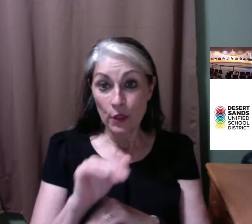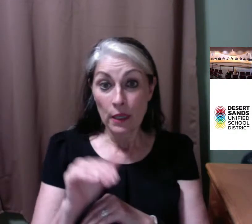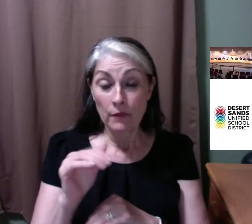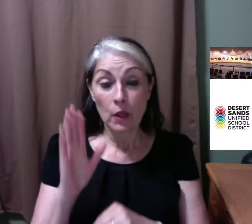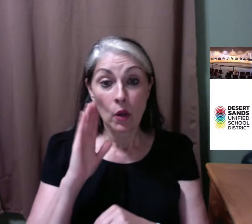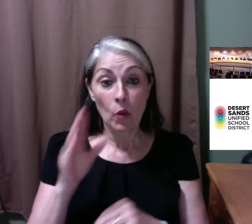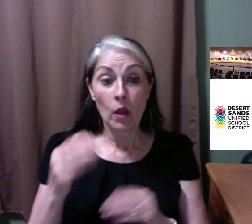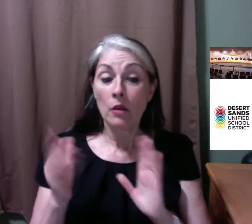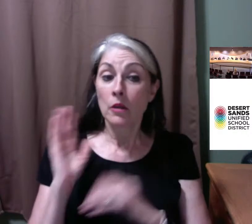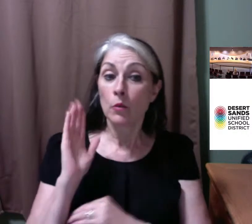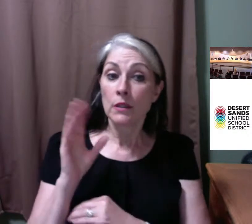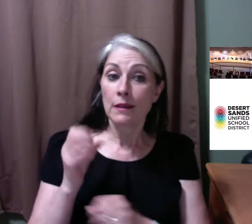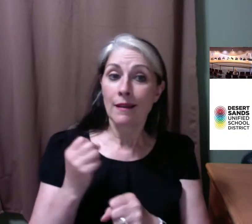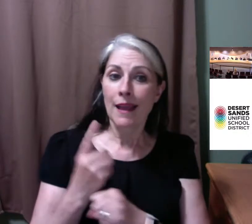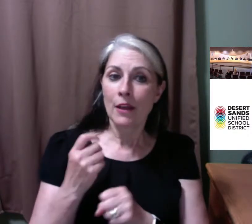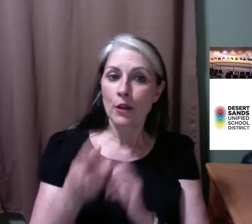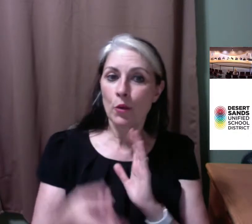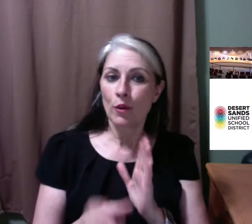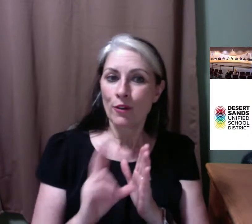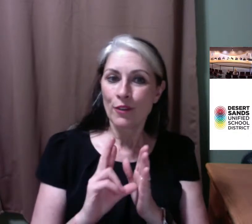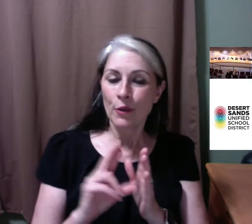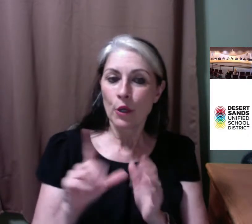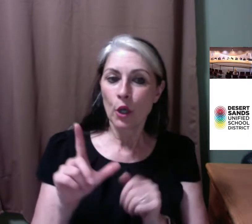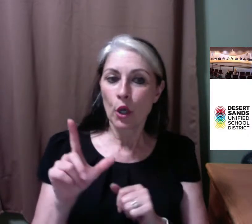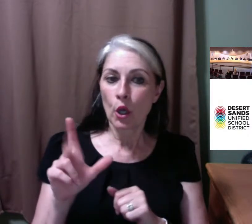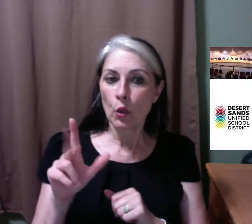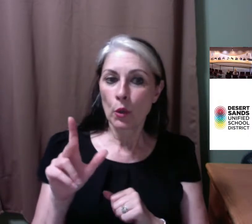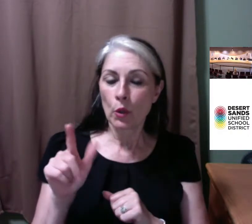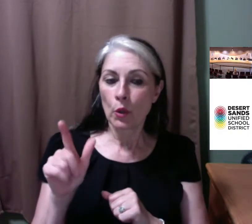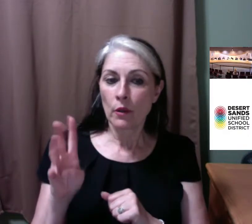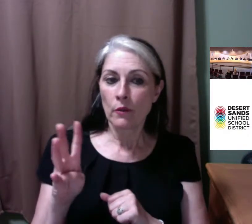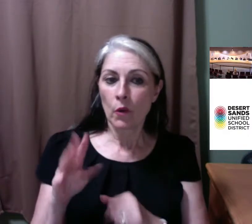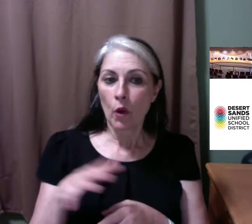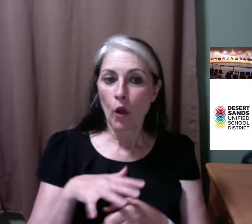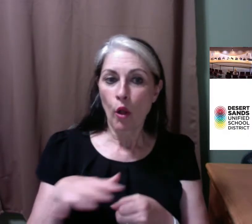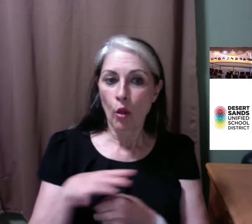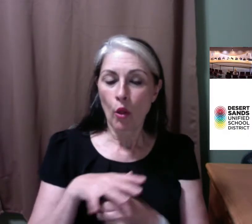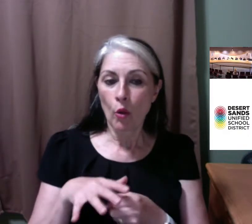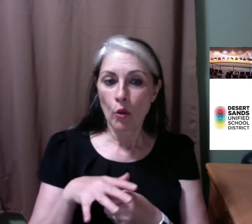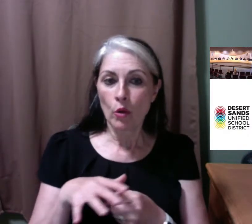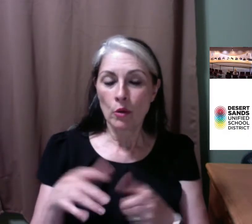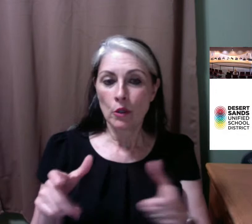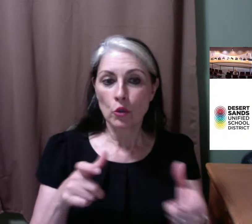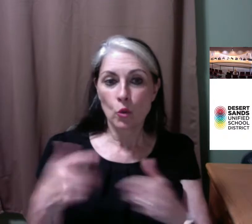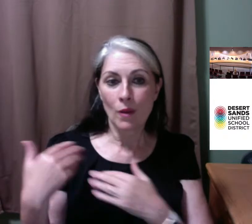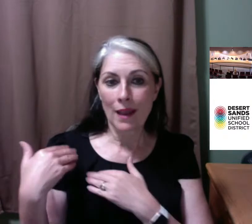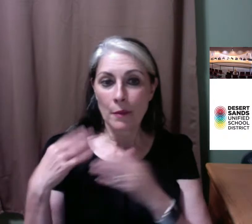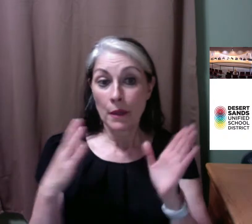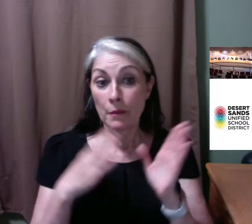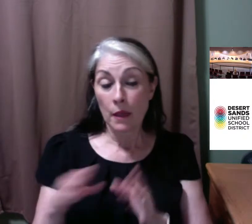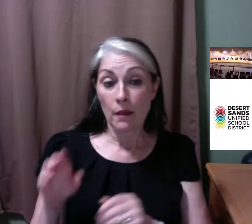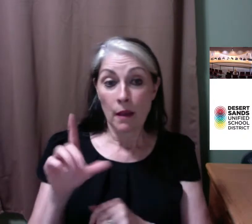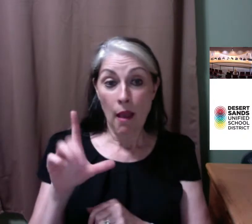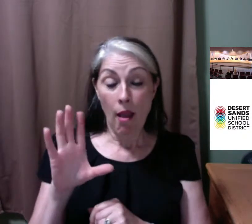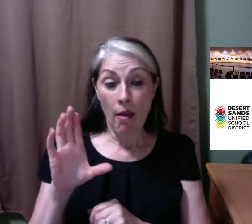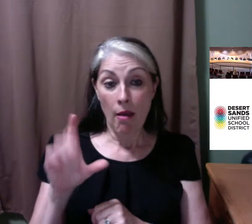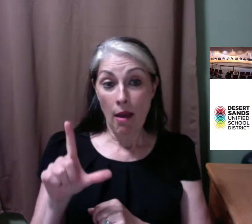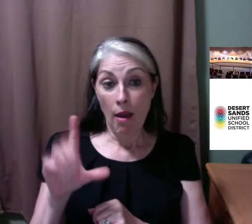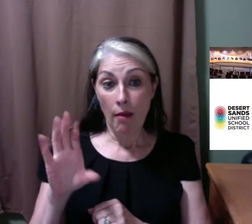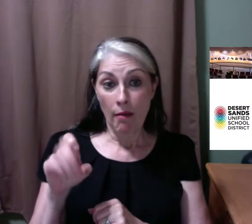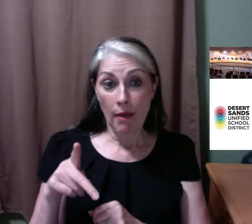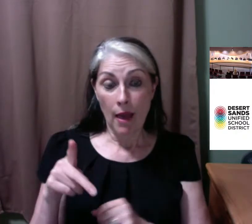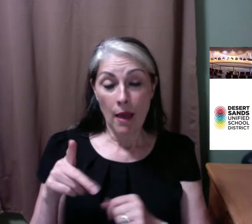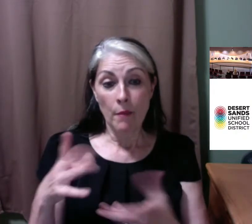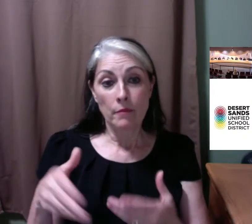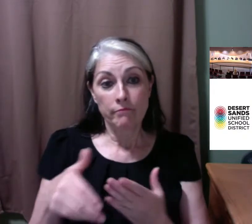going to present the annual review of the 23-24 Local Control and Accountability Plan. Your LCAP packet for this evening